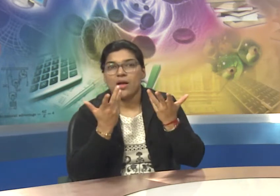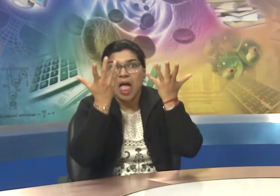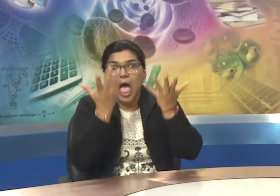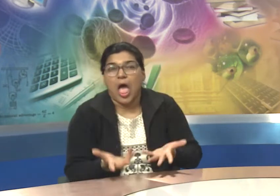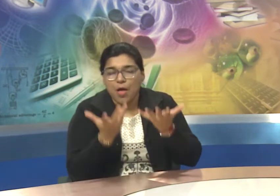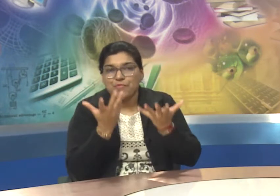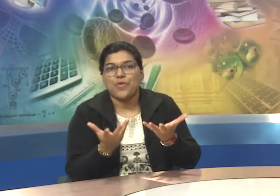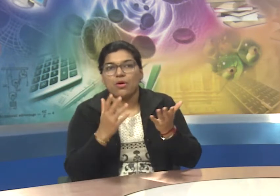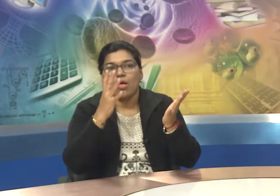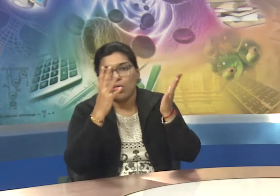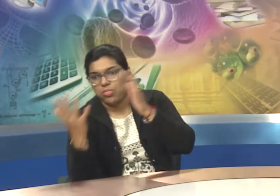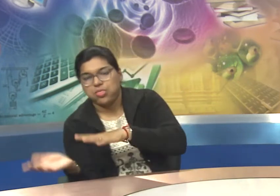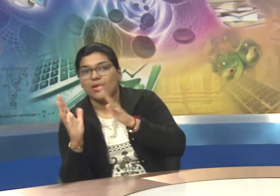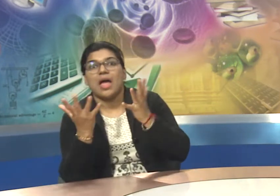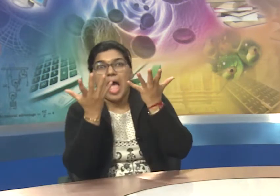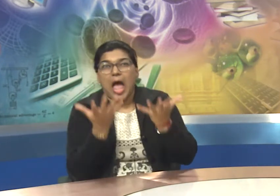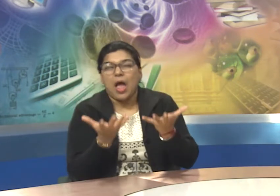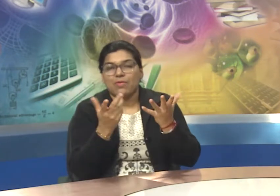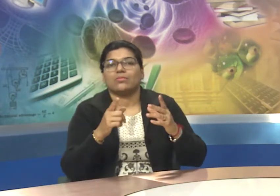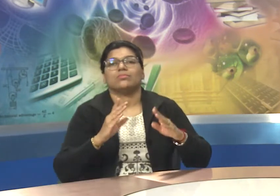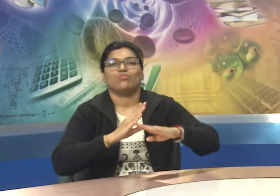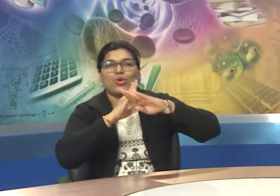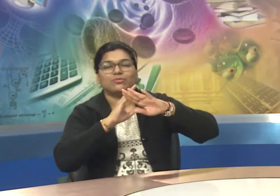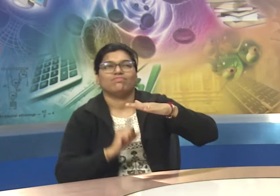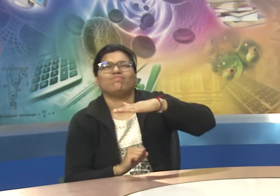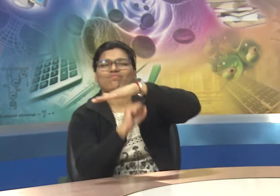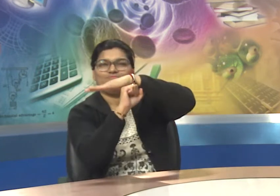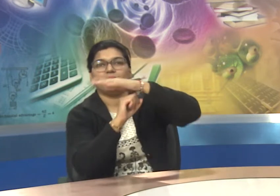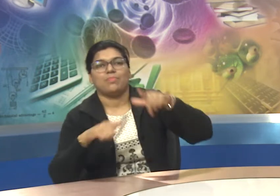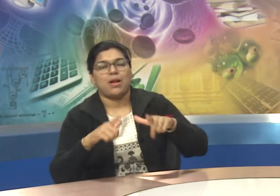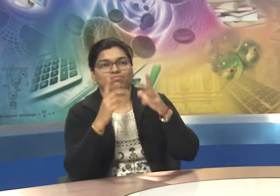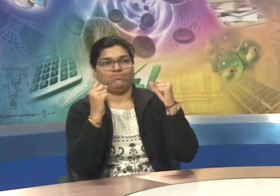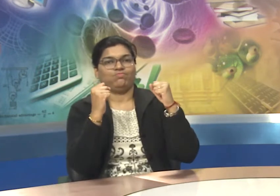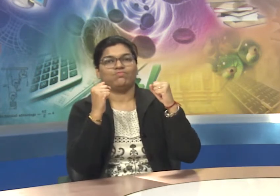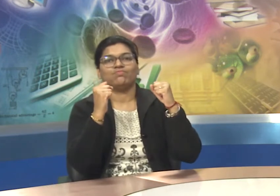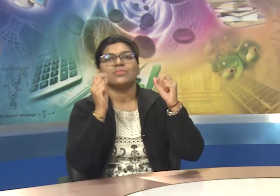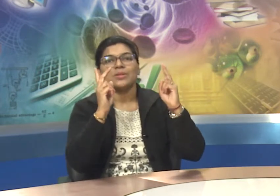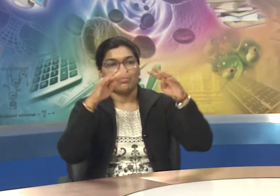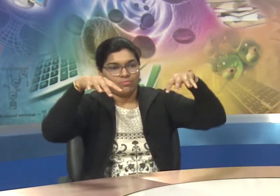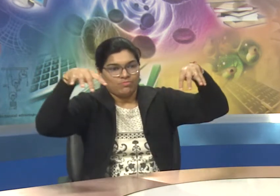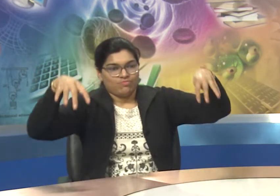that support the weight of the heaviest branch.